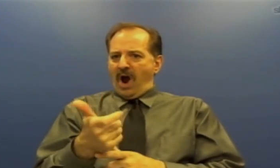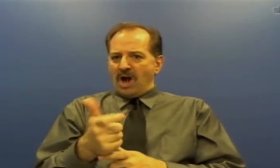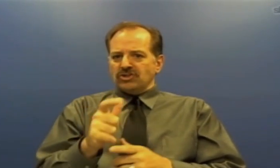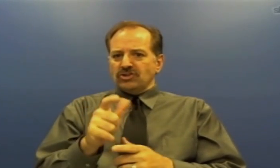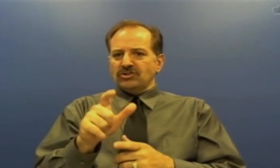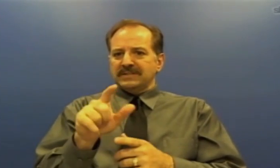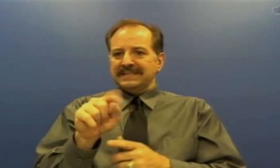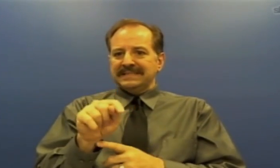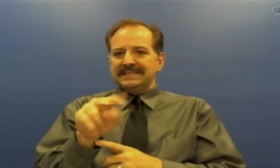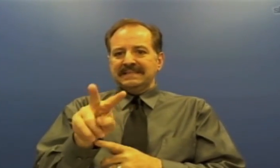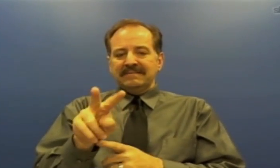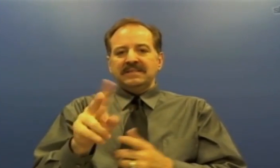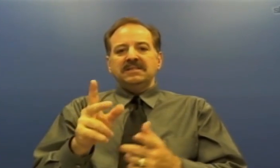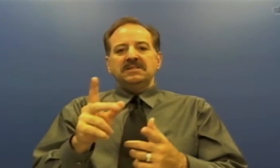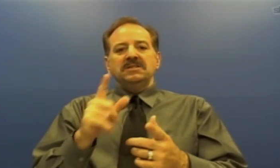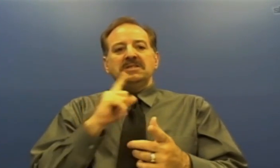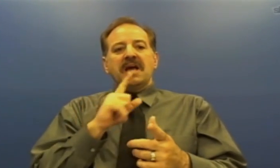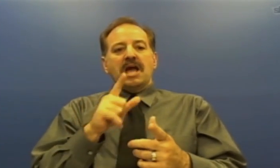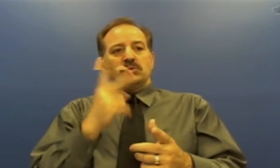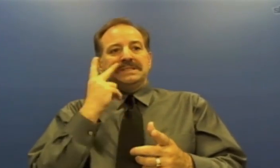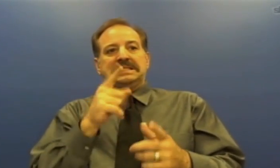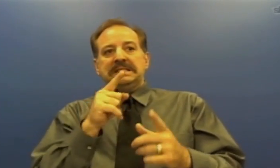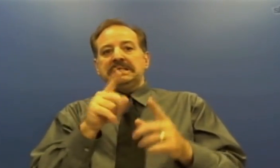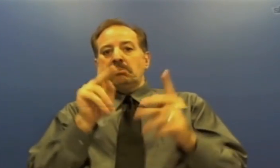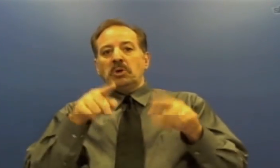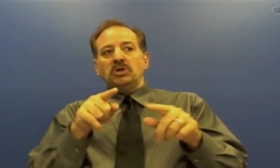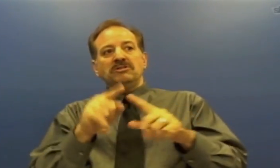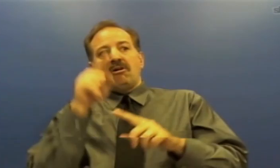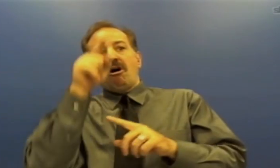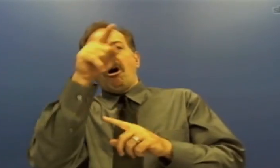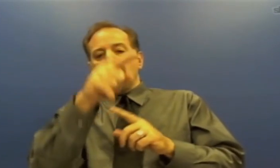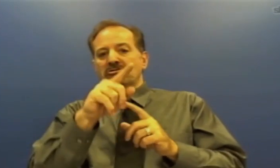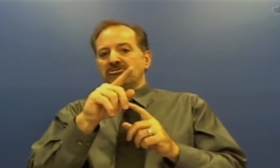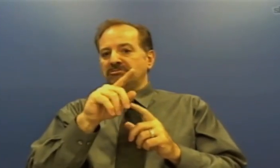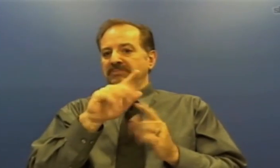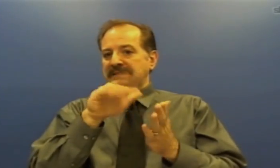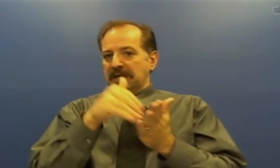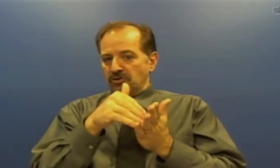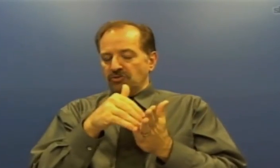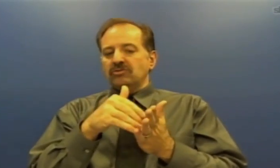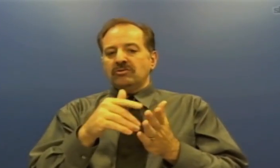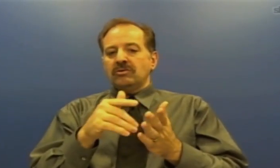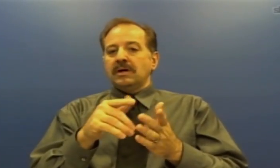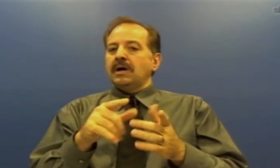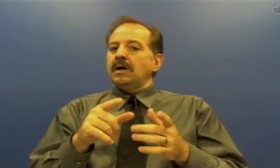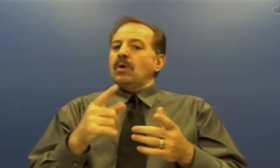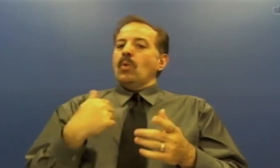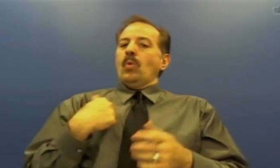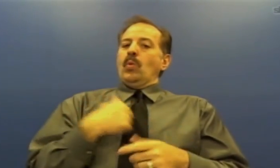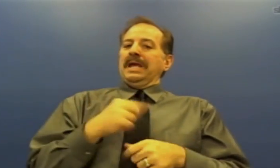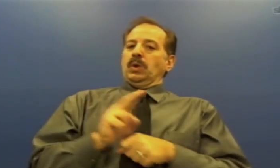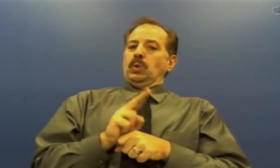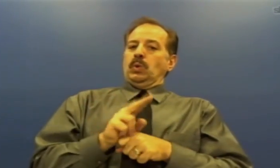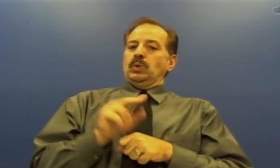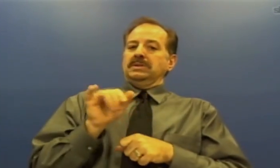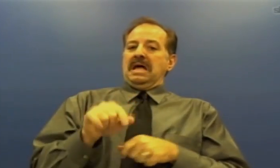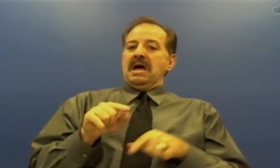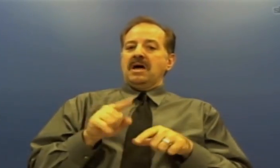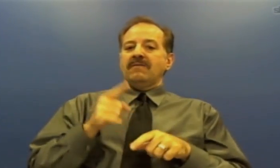to watch through the television screen, and we could see individuals who were at remote centers. And